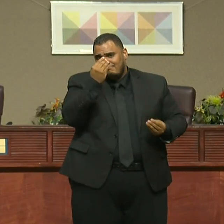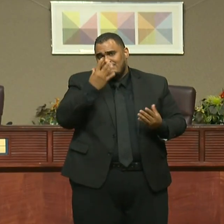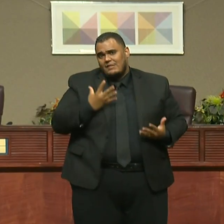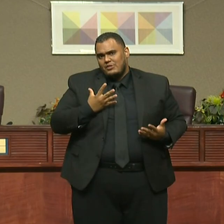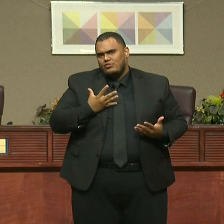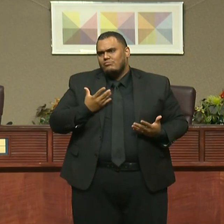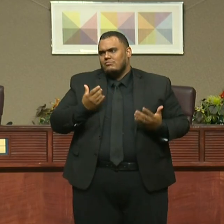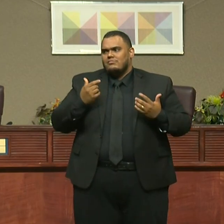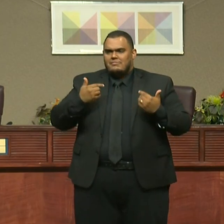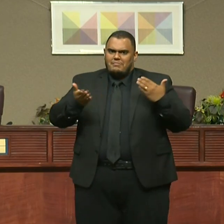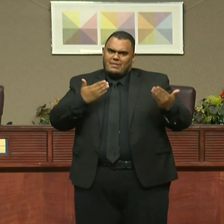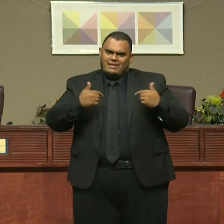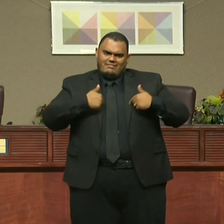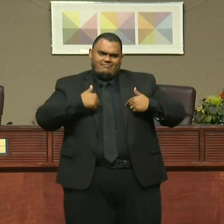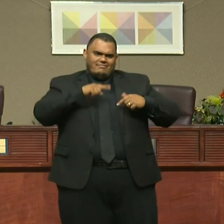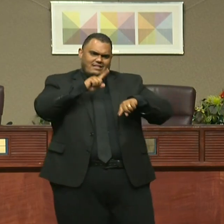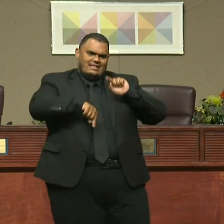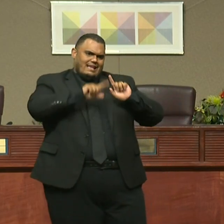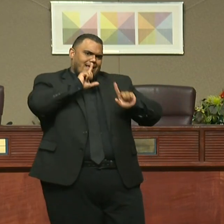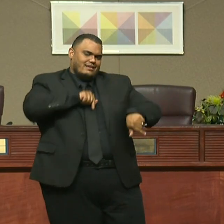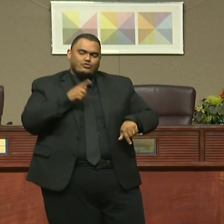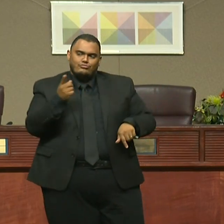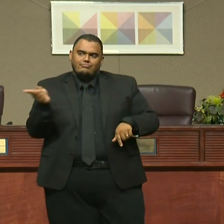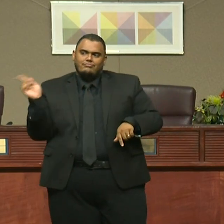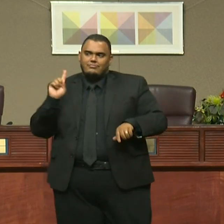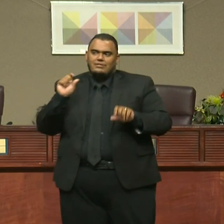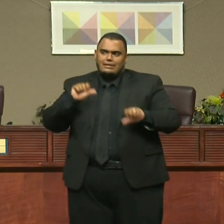that I can't answer, I know they can.